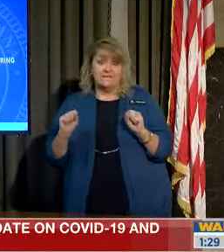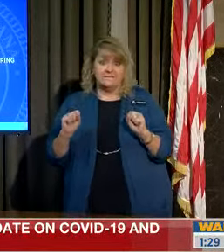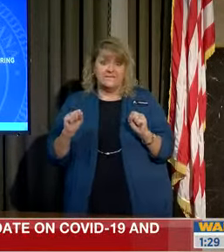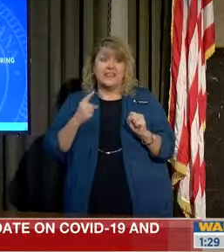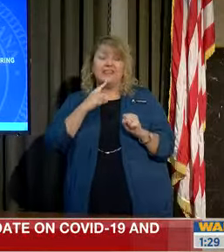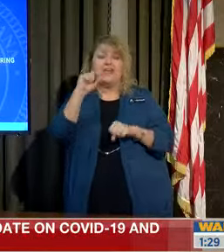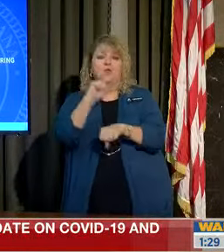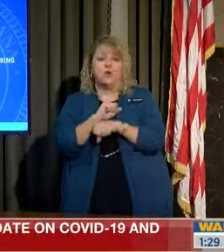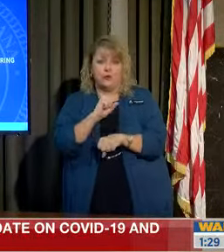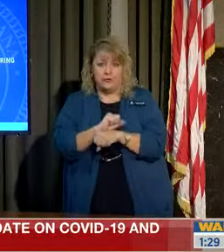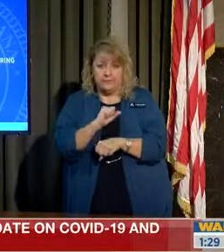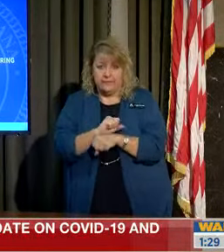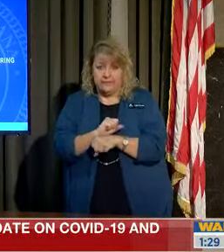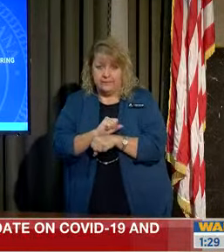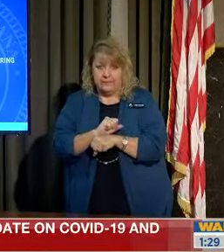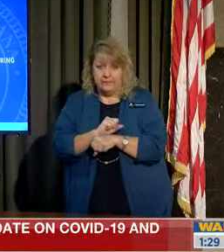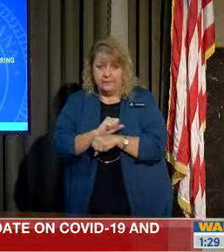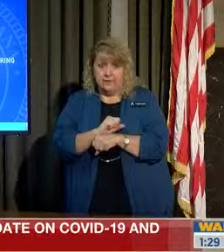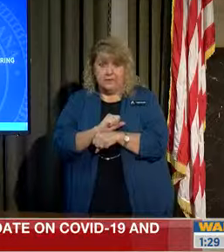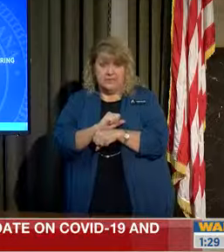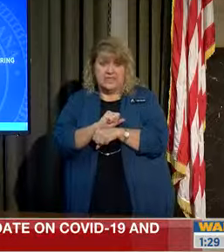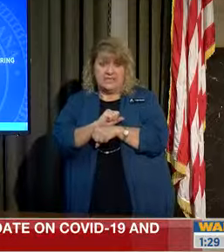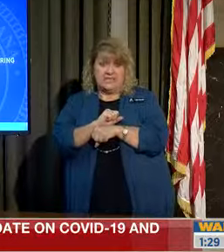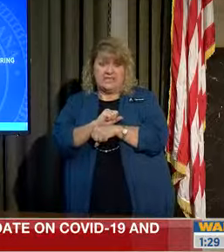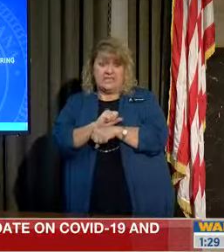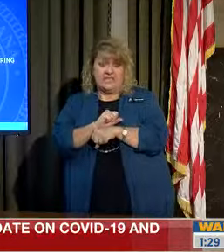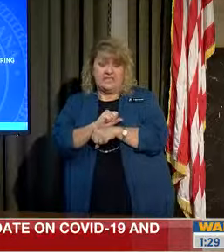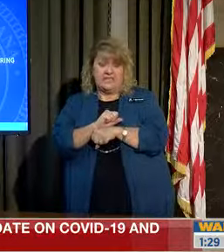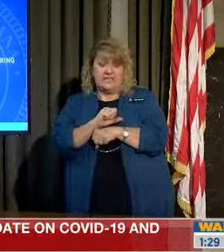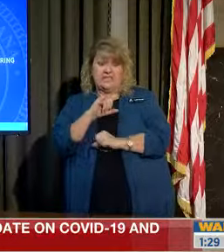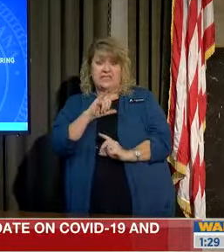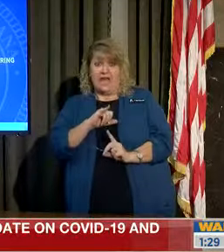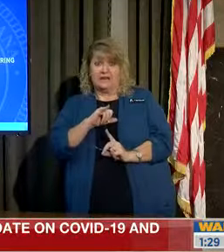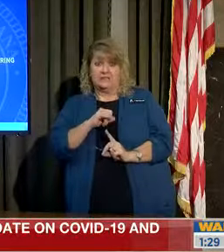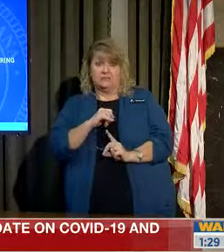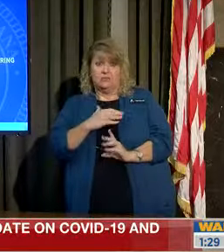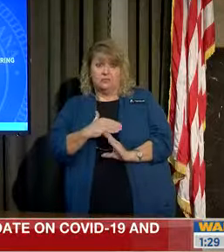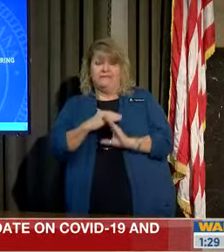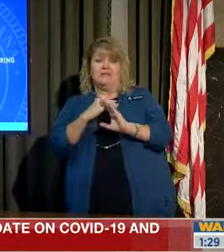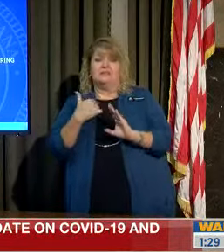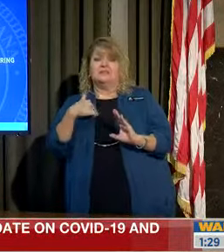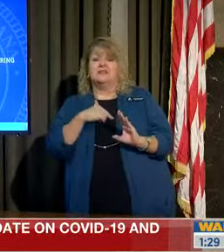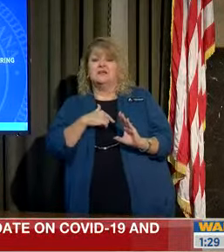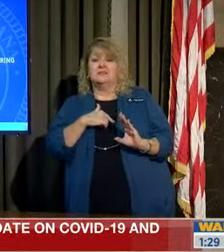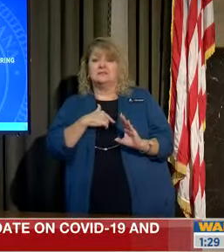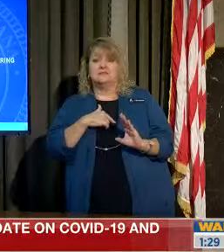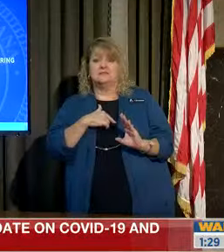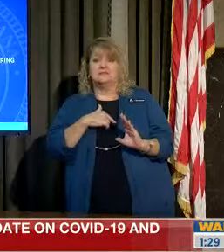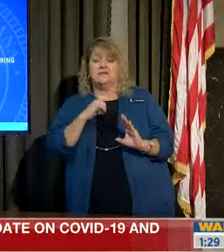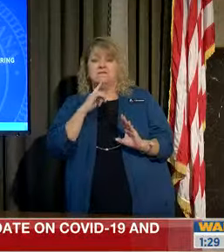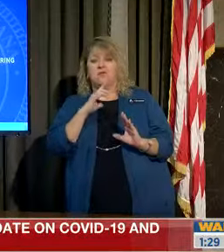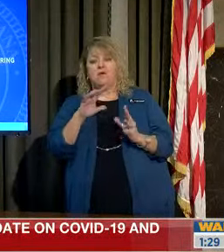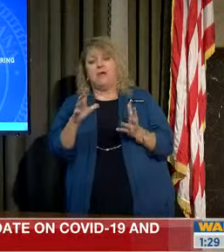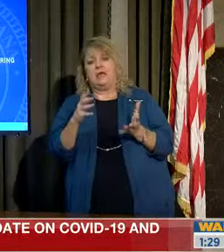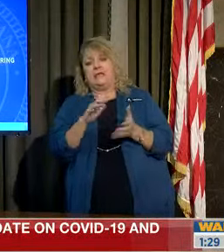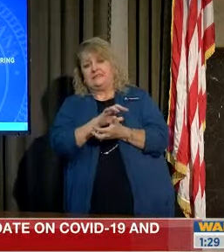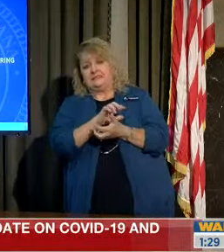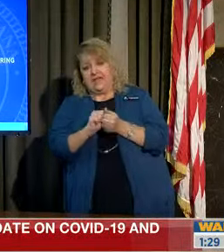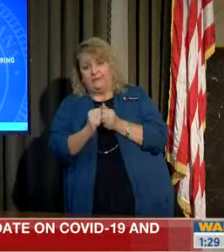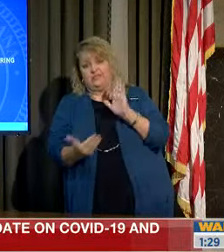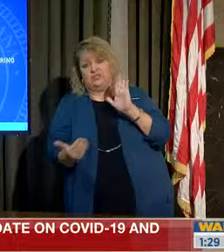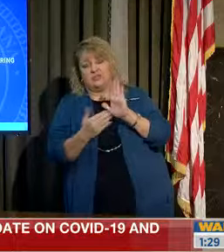effective, and these vaccines would be what prevents us from having a damaging surge like we're coming out